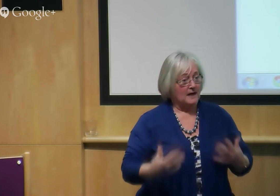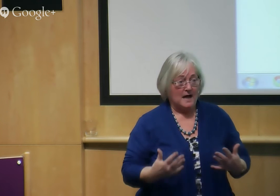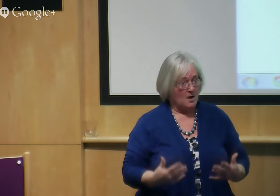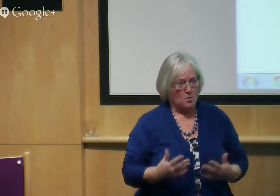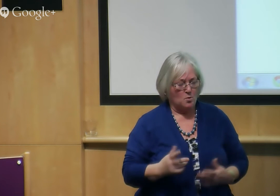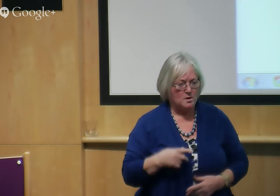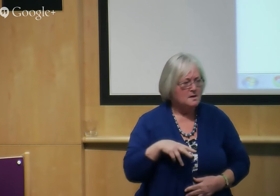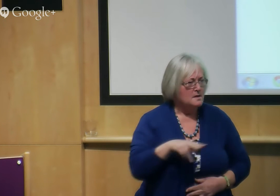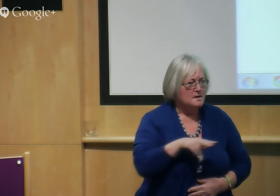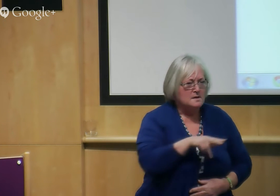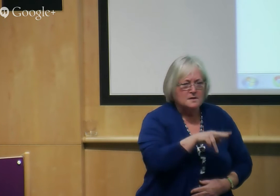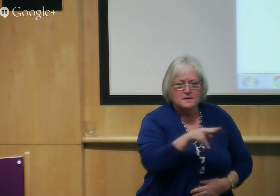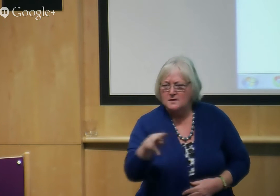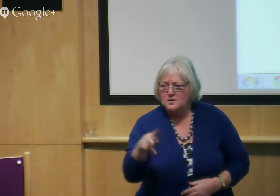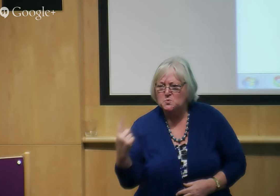appointment, and